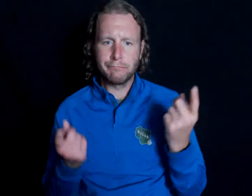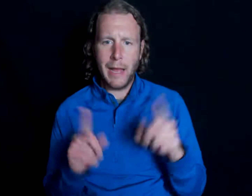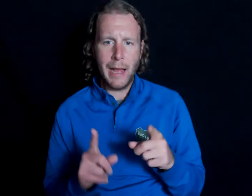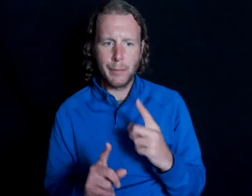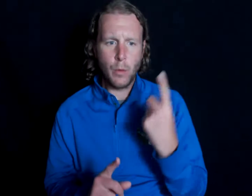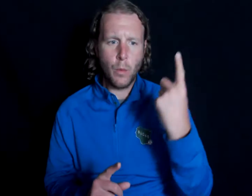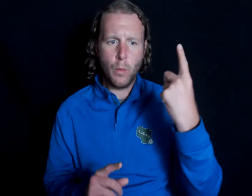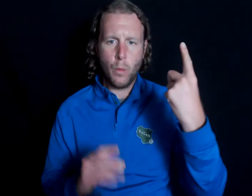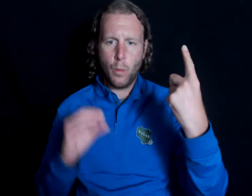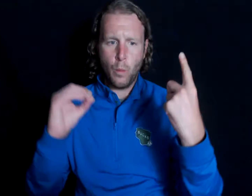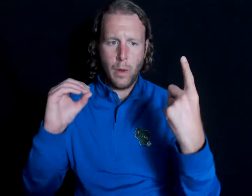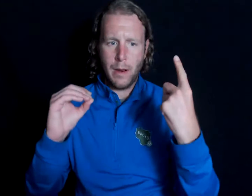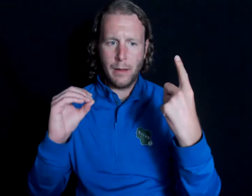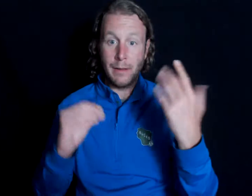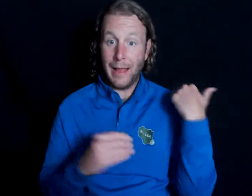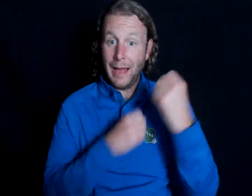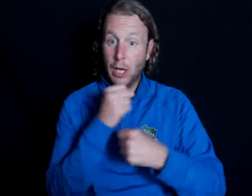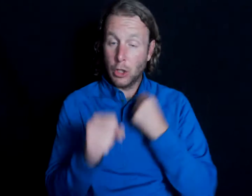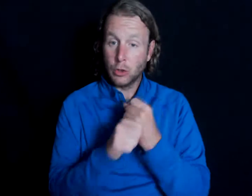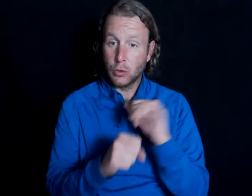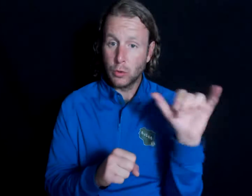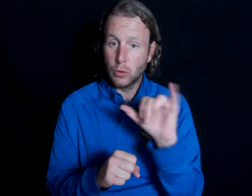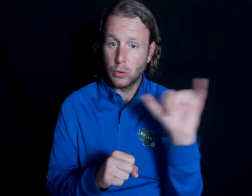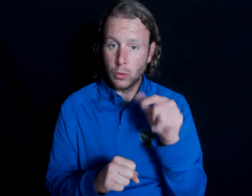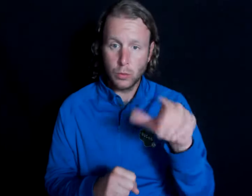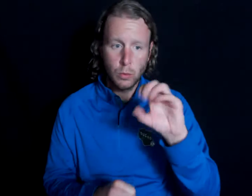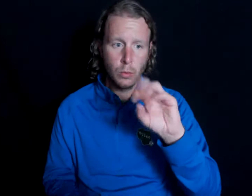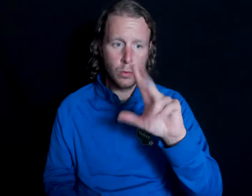1-0 last year in the series. It's the Toronto Raptors.